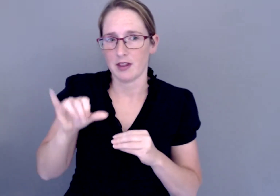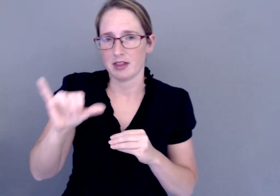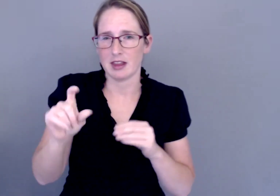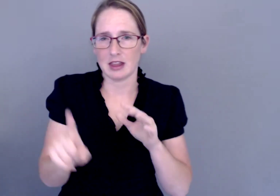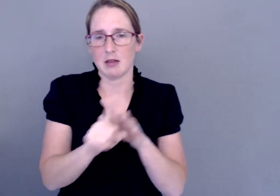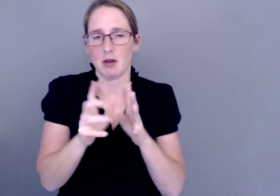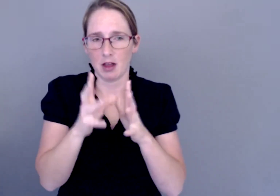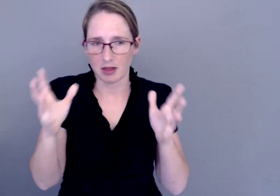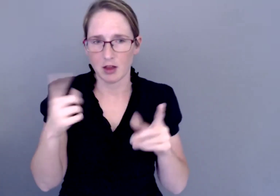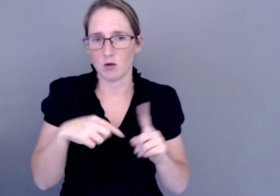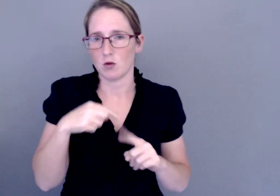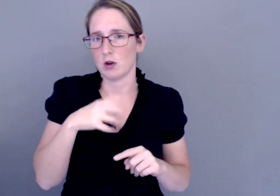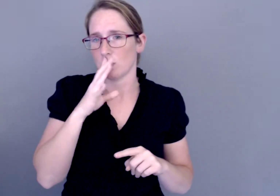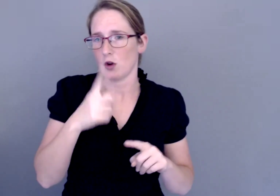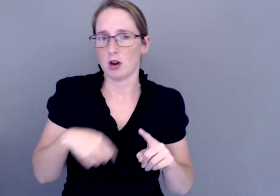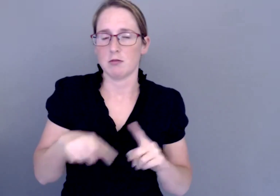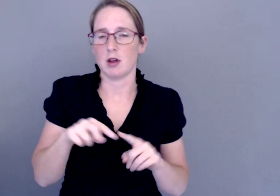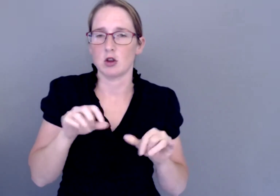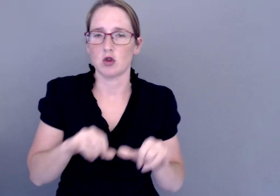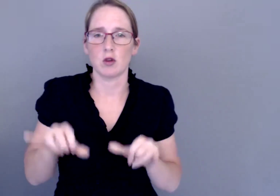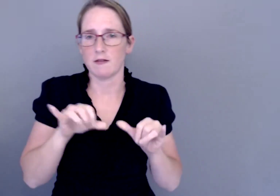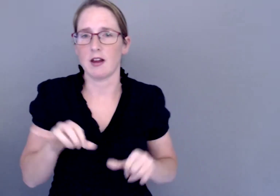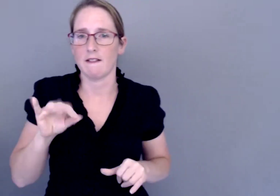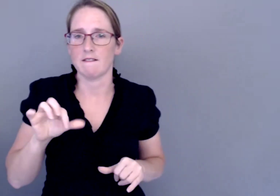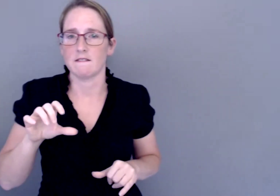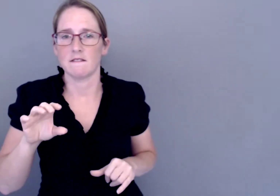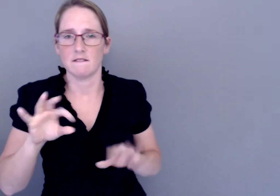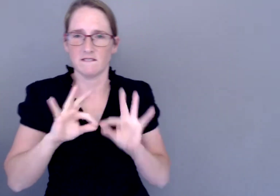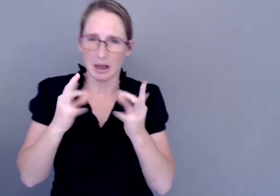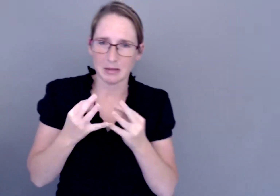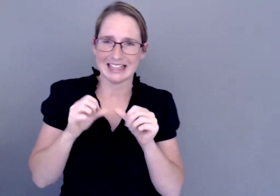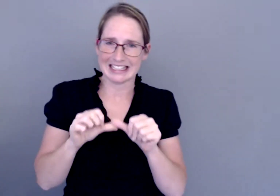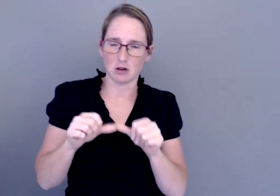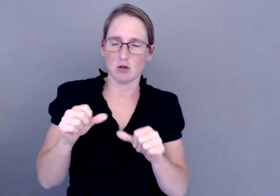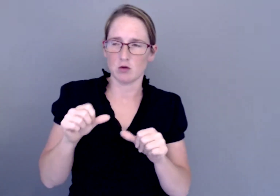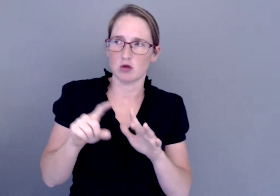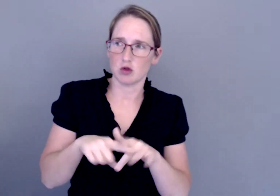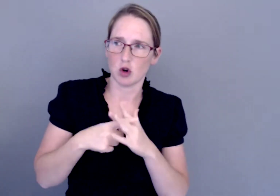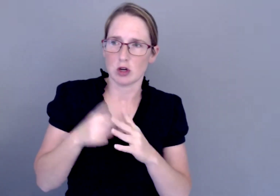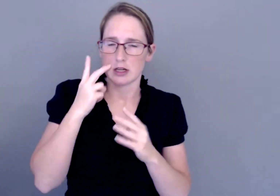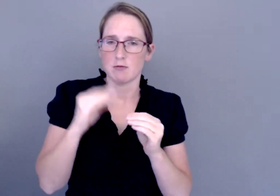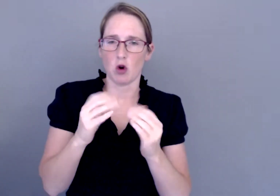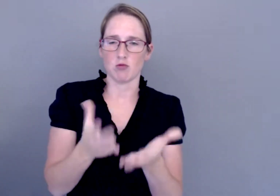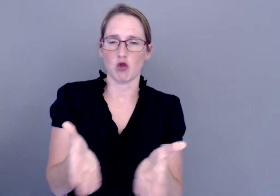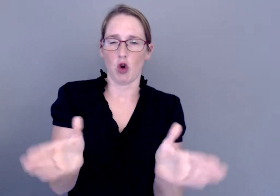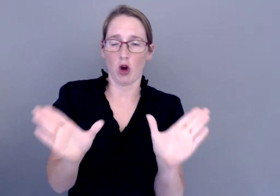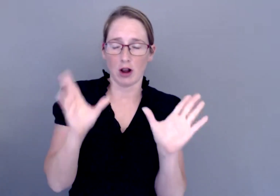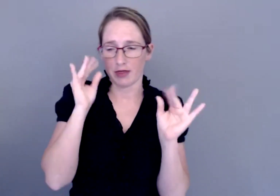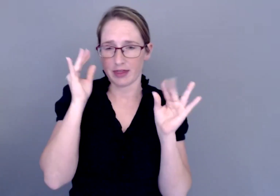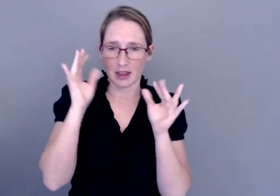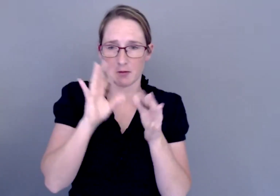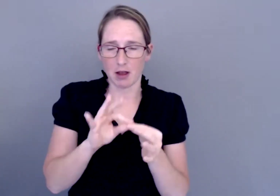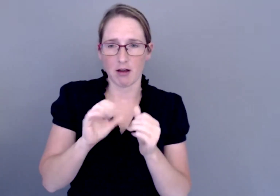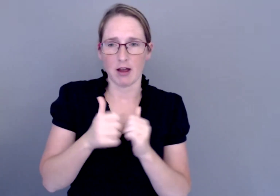lot when we were talking about this unified children and family continuum. When you start looking broader and thinking about social determinants of